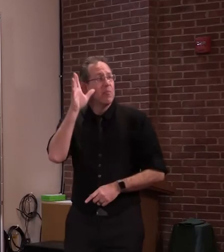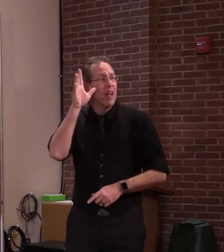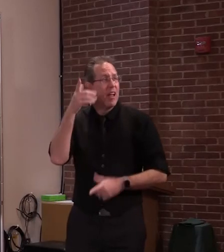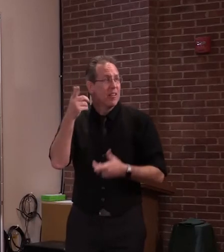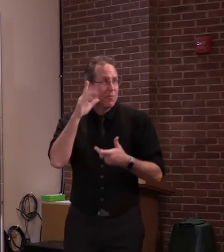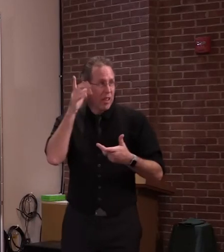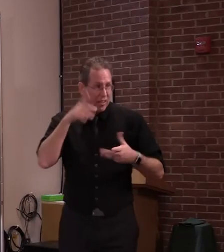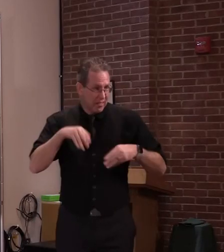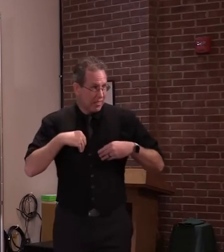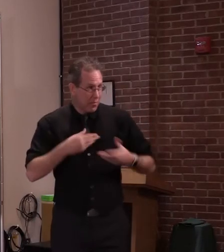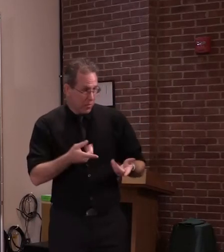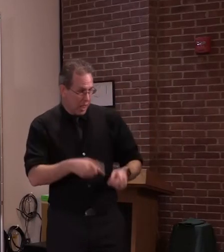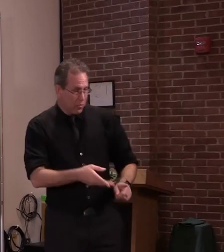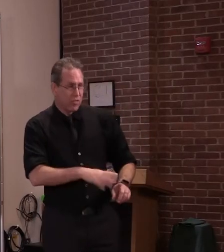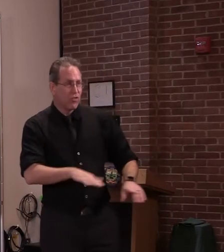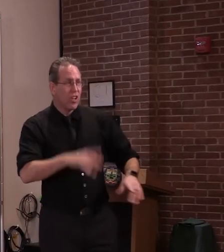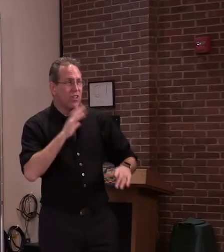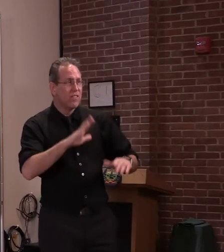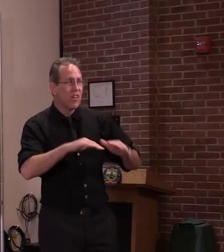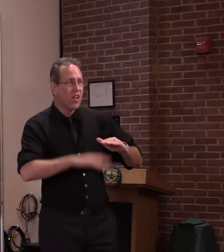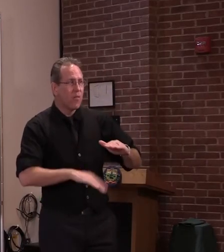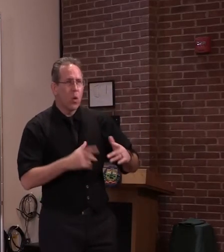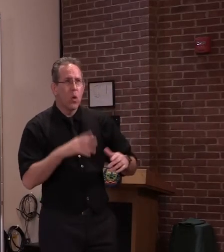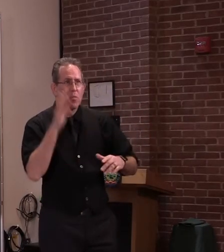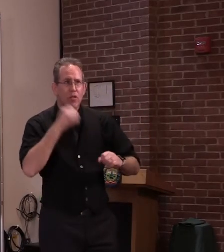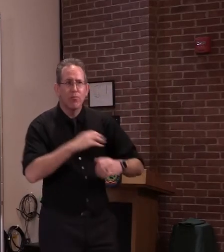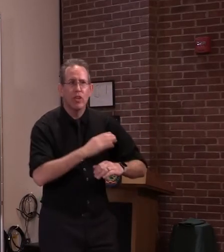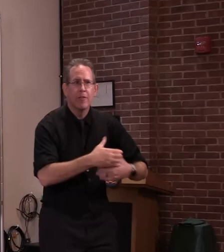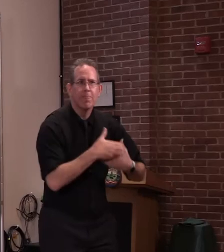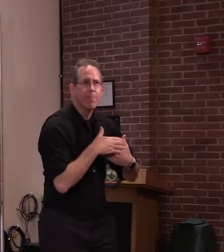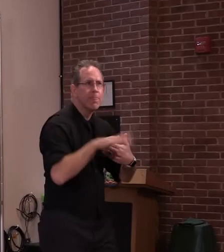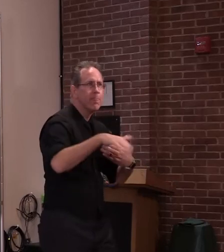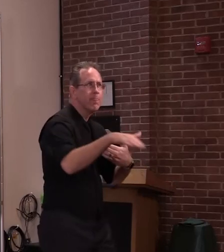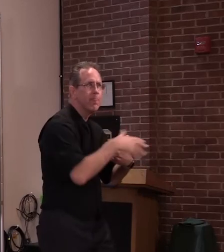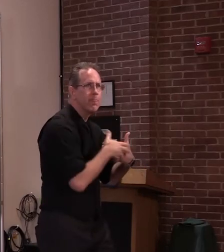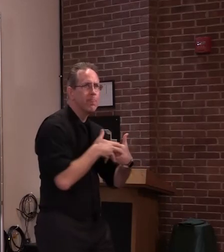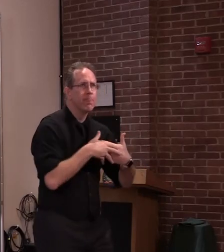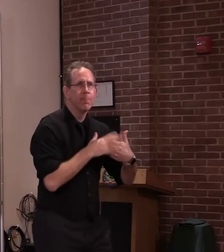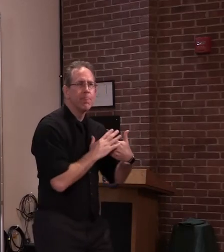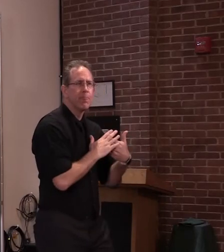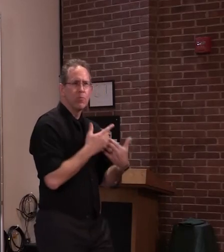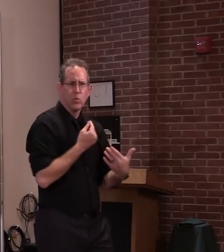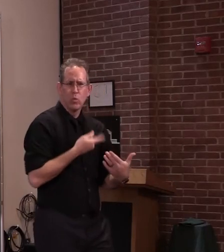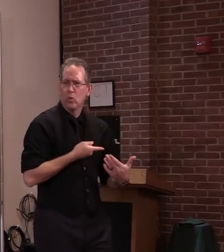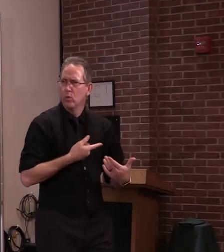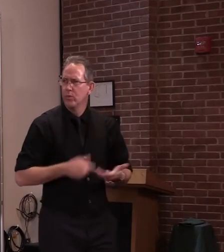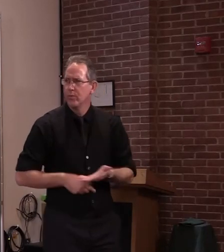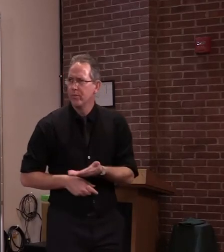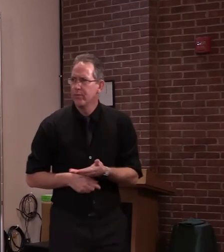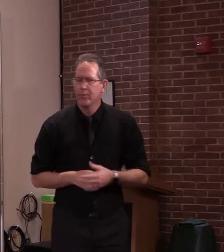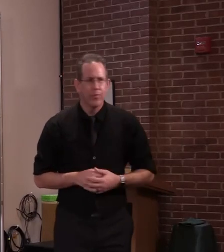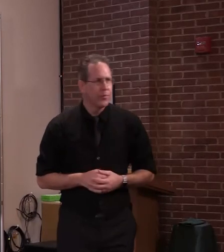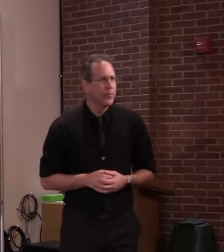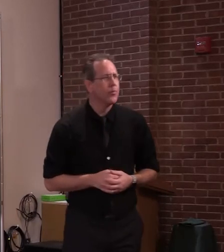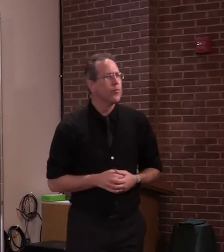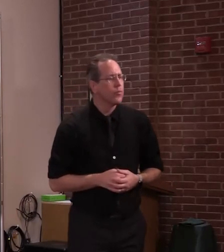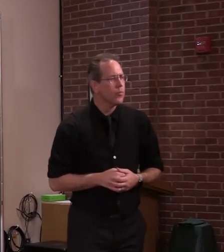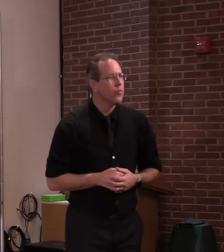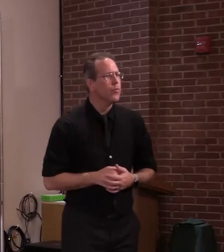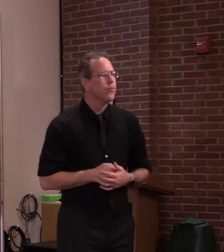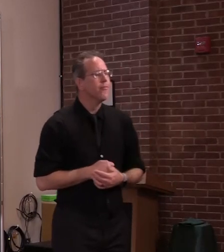avoid, like a two-year-old getting it? Yeah, great question. So it's really presenting a lot like